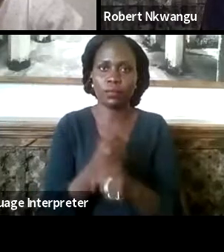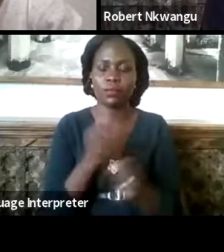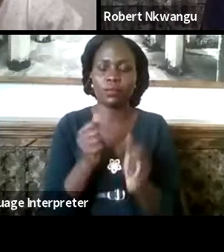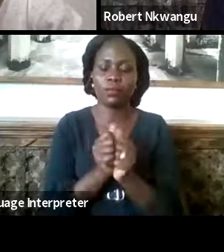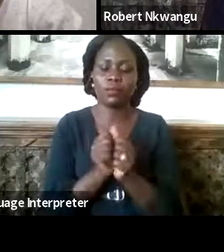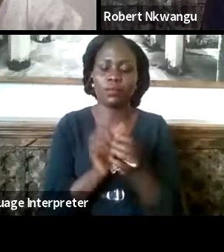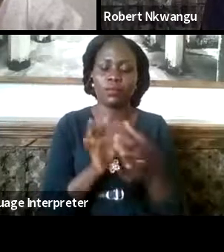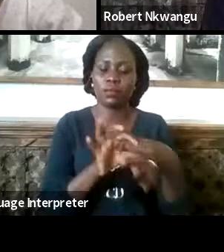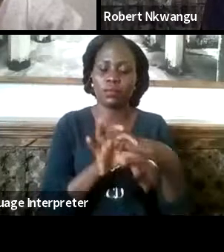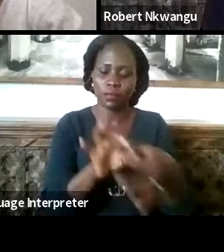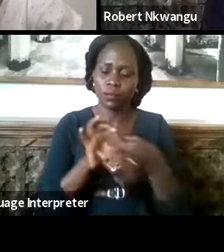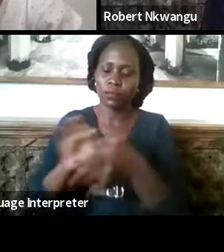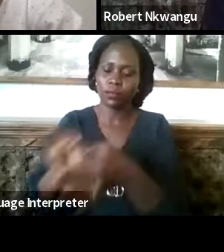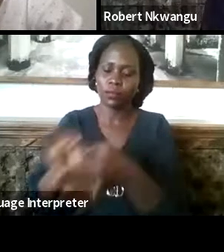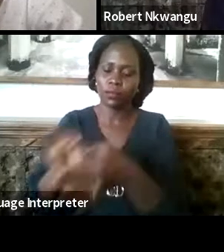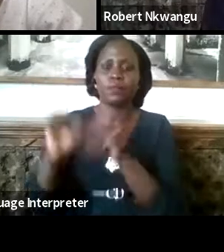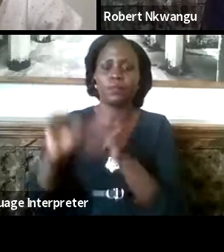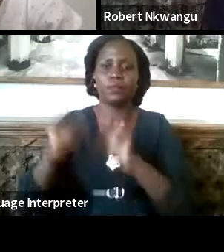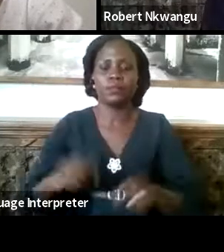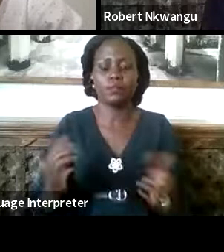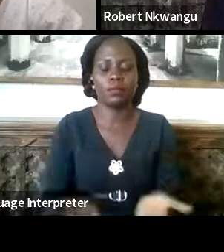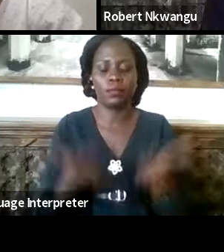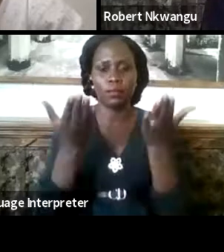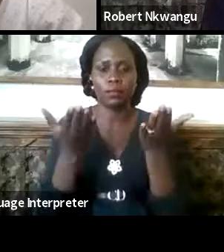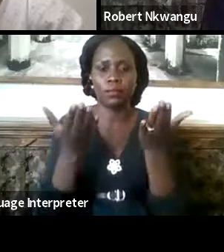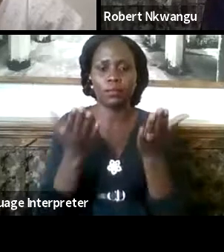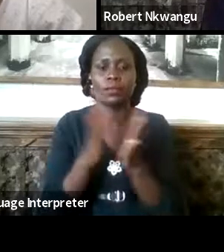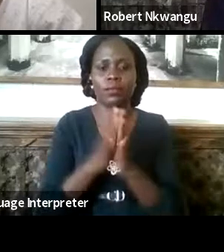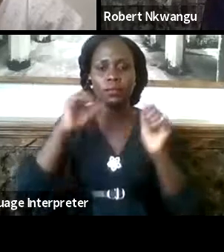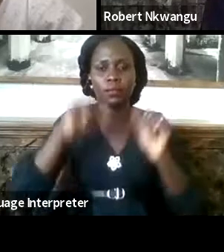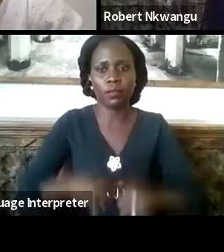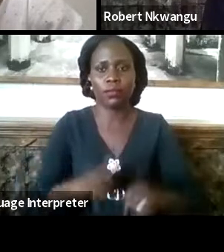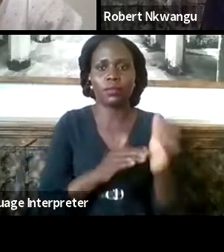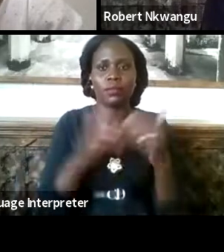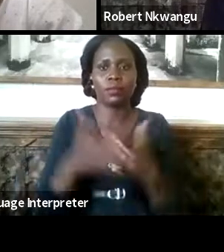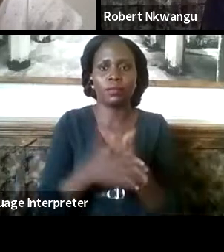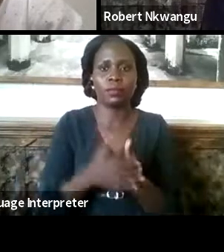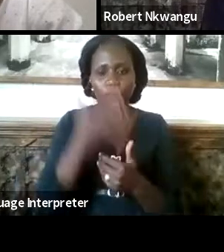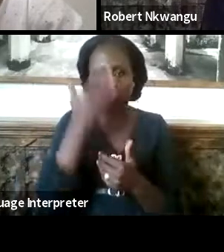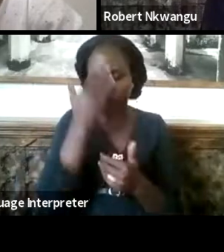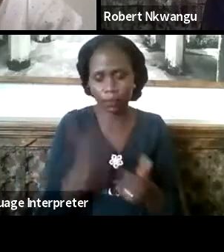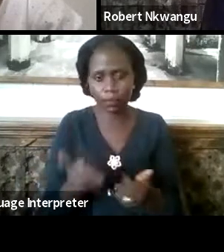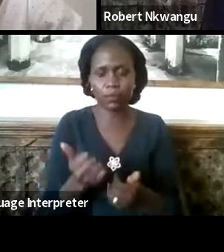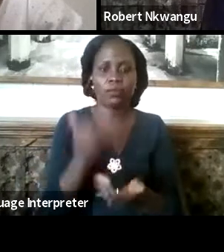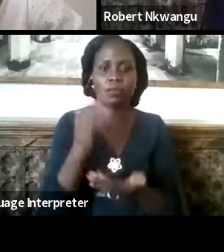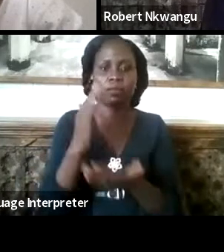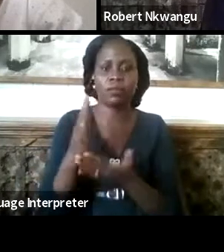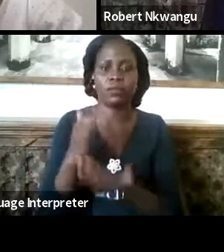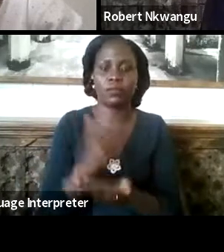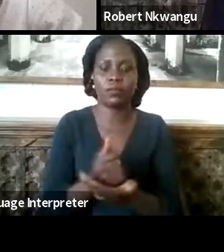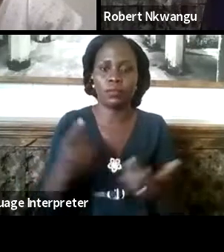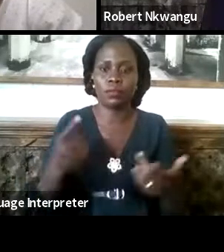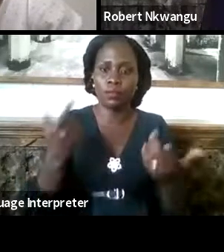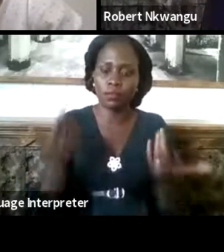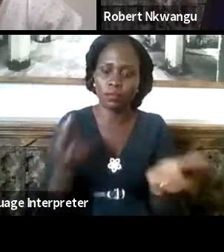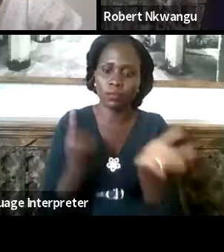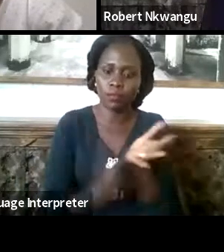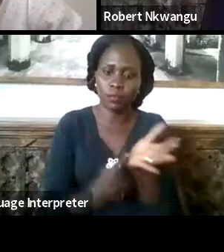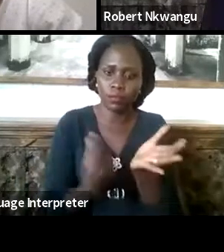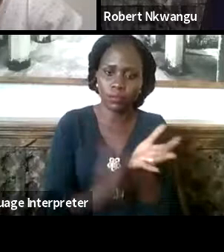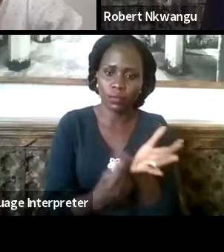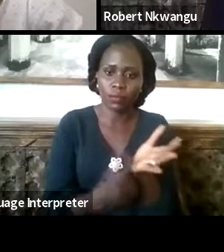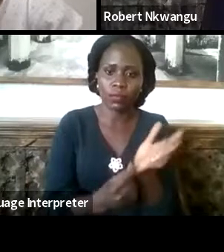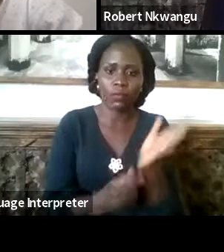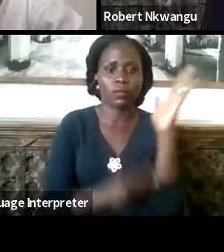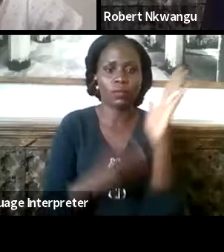to improve and be able to access this, because as Uganda is developing itself and trying to achieve the